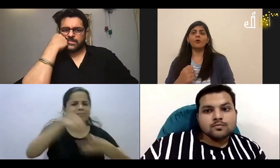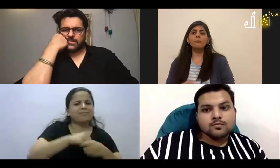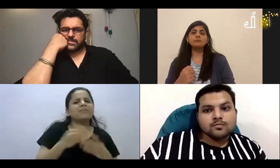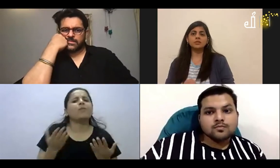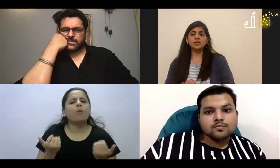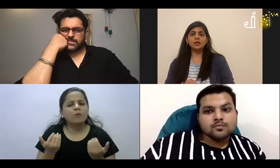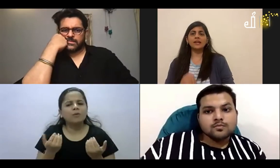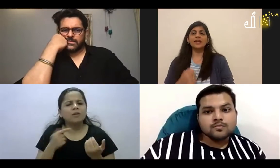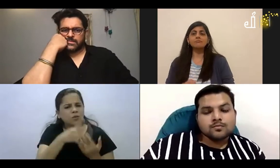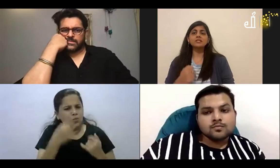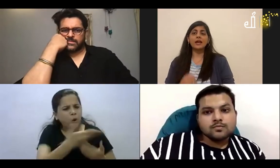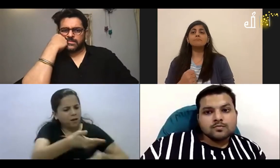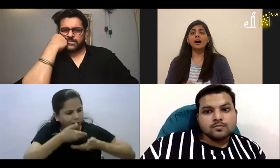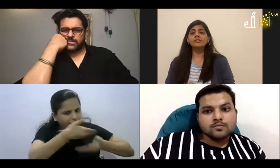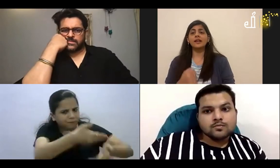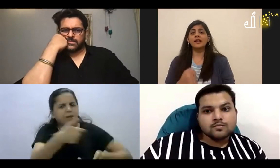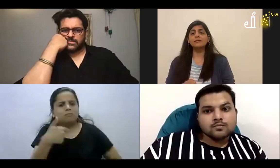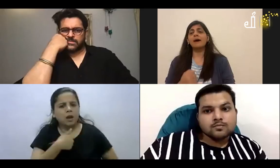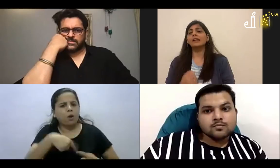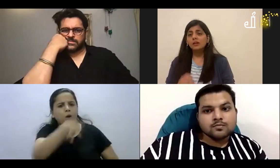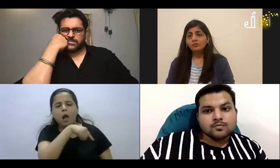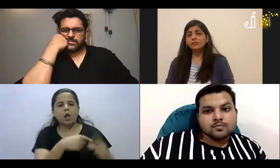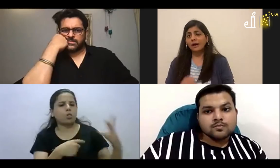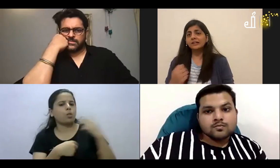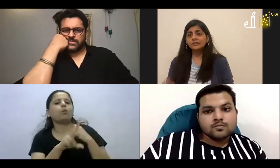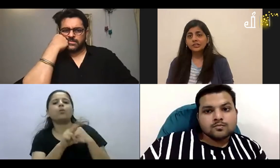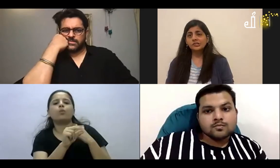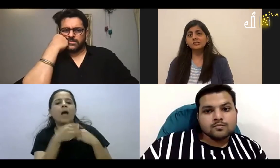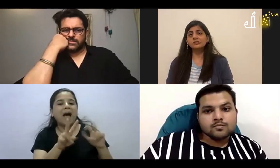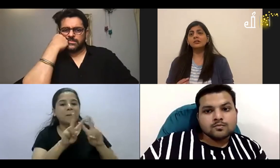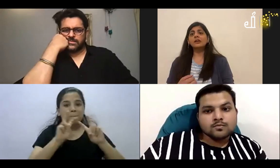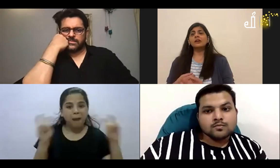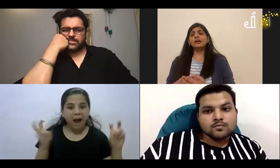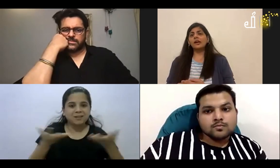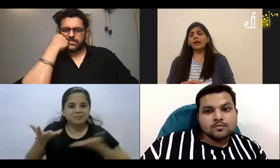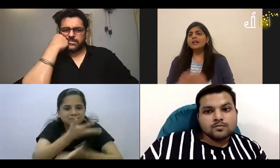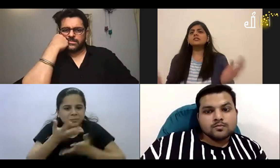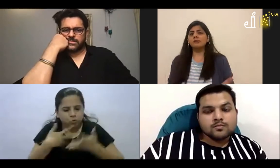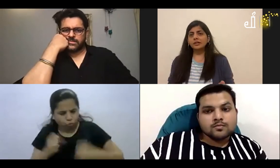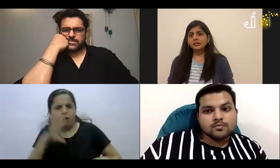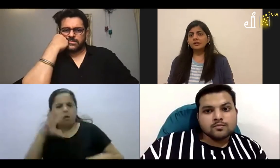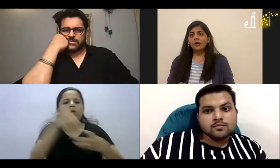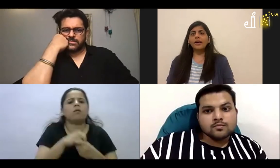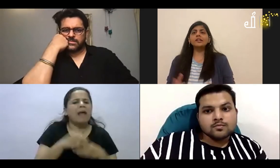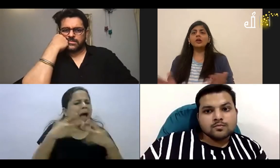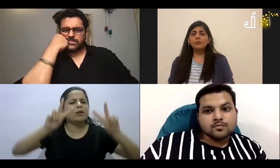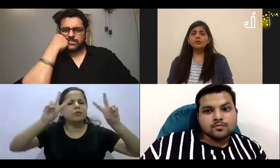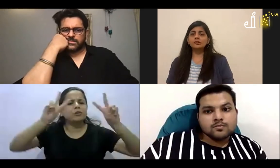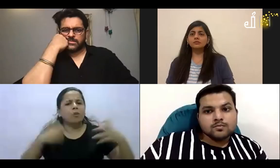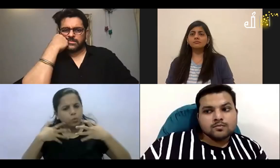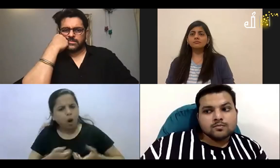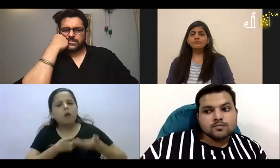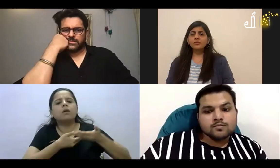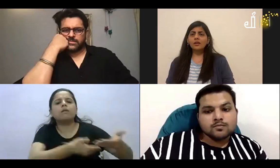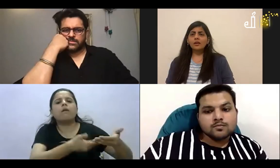to have hope in me and let me take part in any panel discussion, any topic, or any